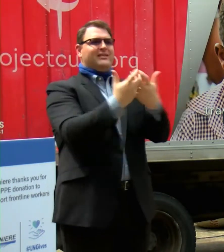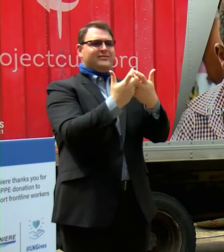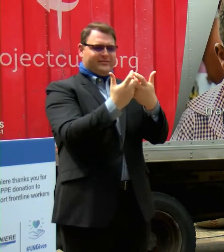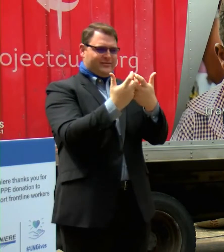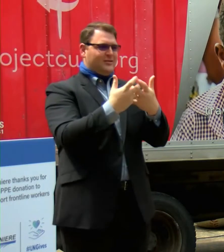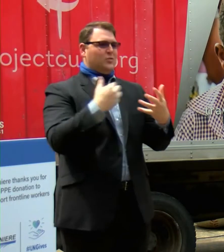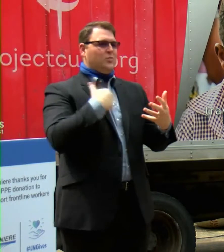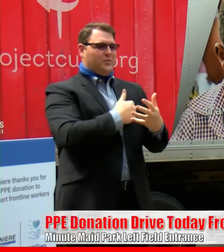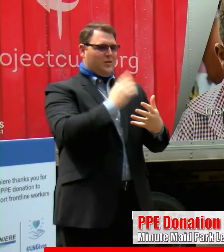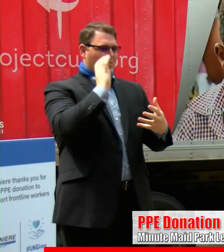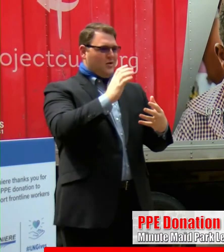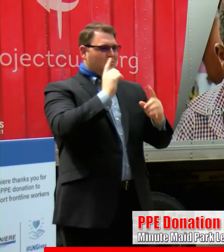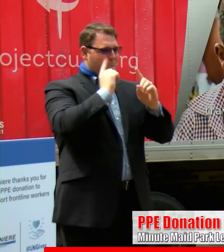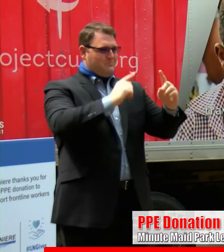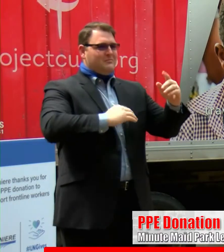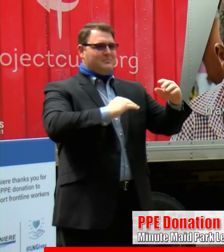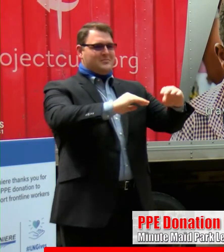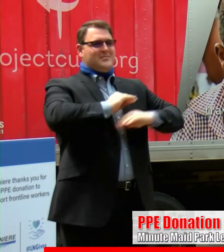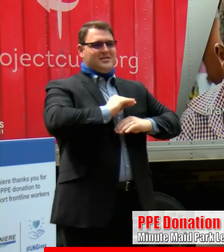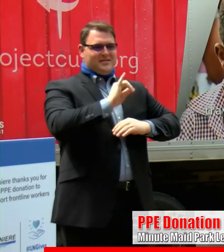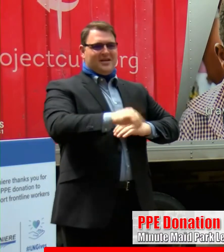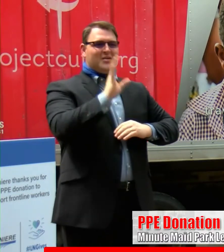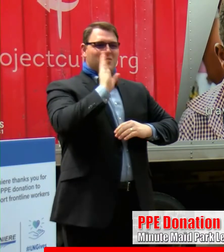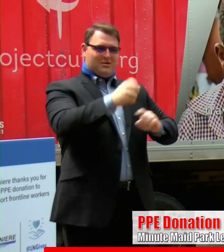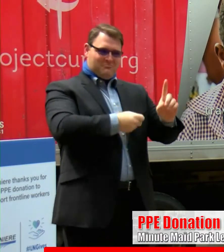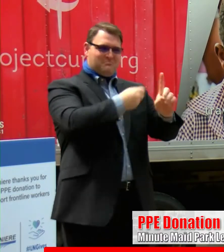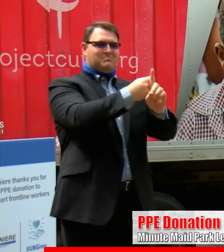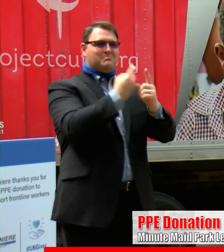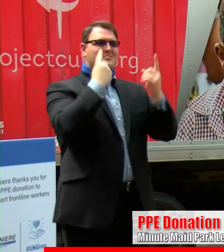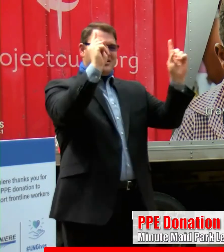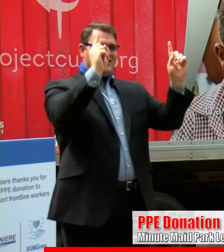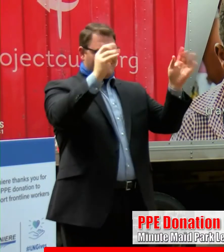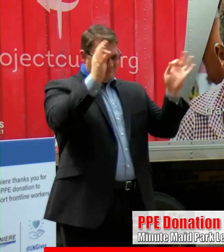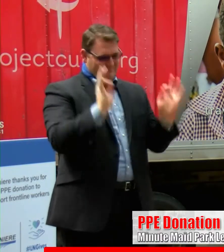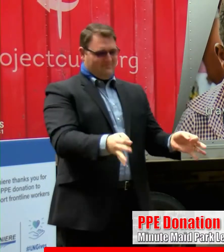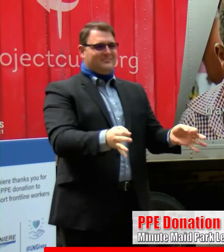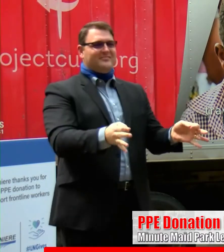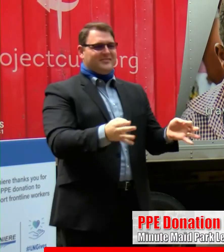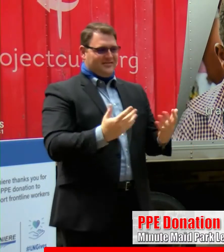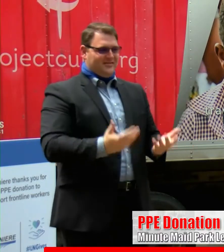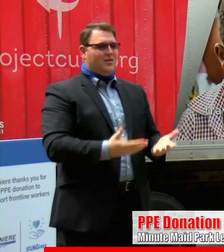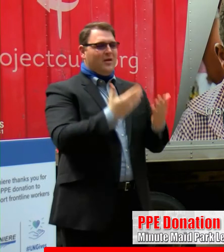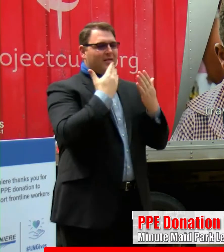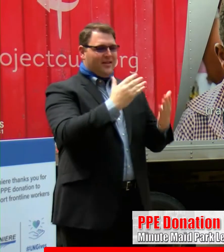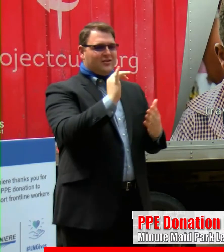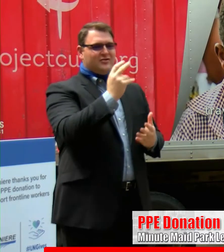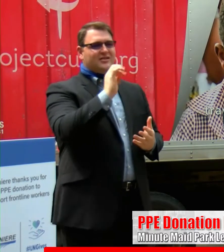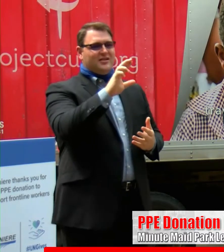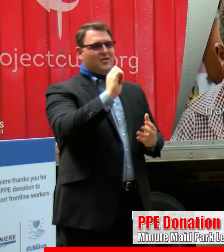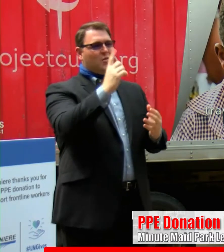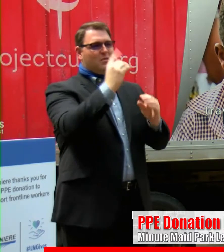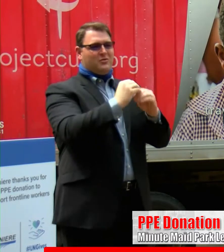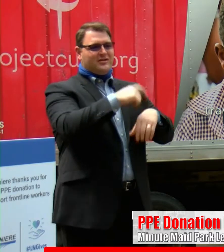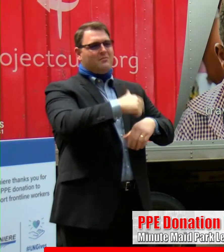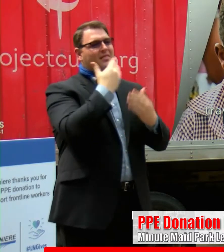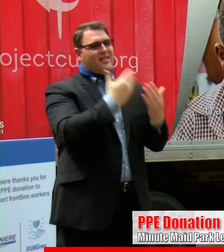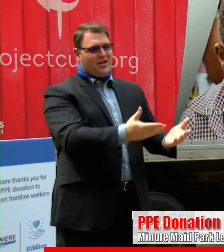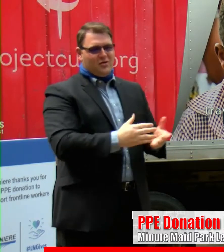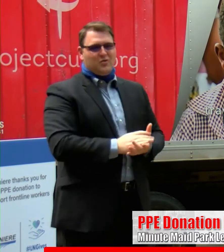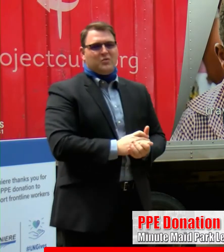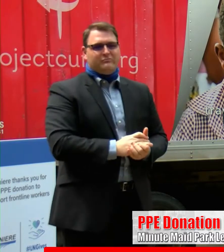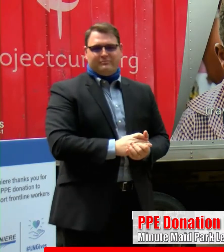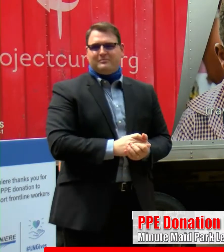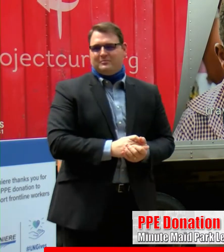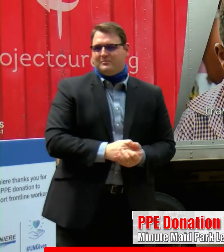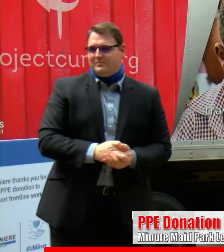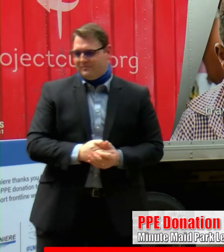the greatest degree of certainty. I already know that's gonna happen. So let's thanks C.U.R.E. one more time. Thank you all so very, very much.